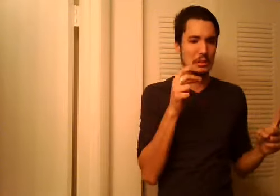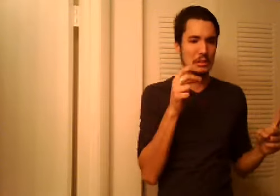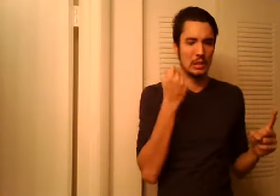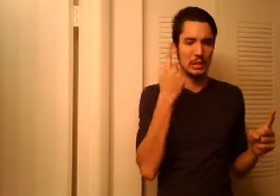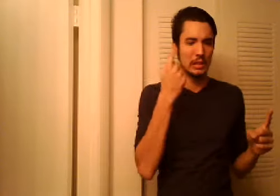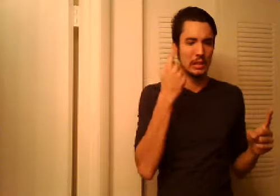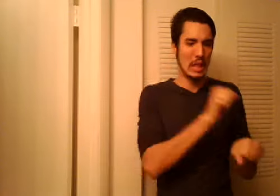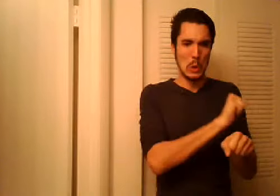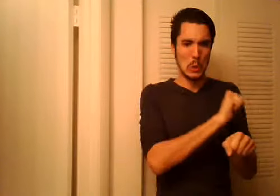right?